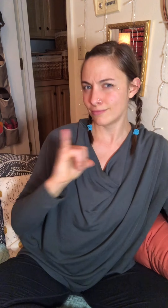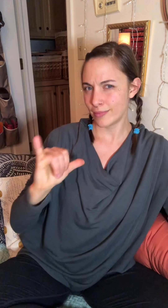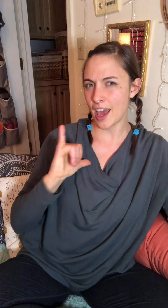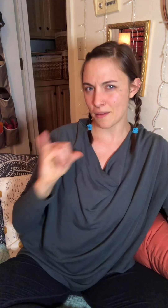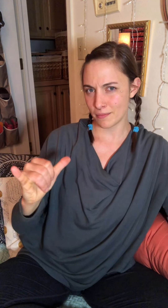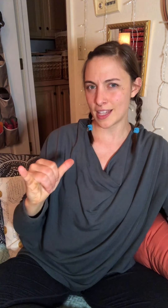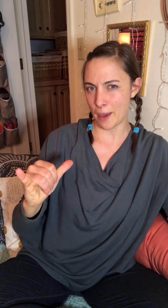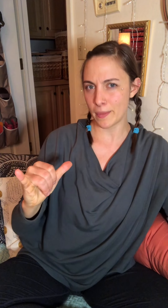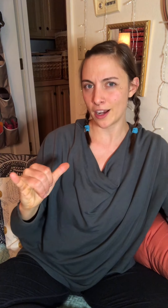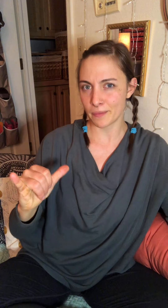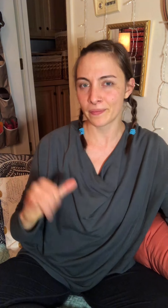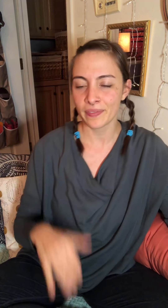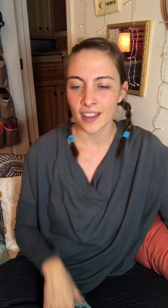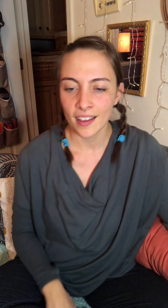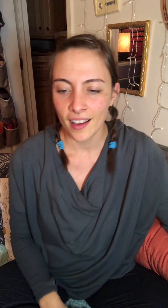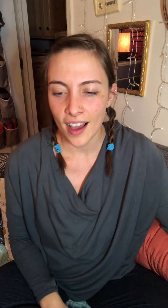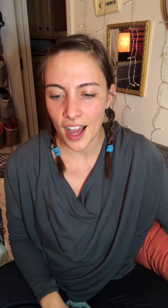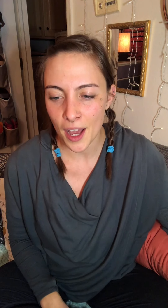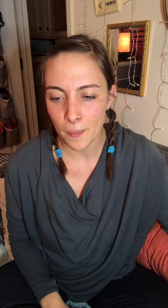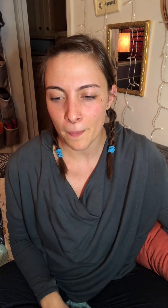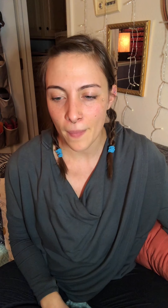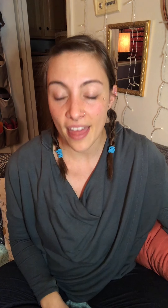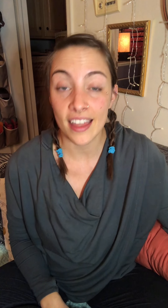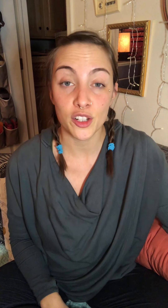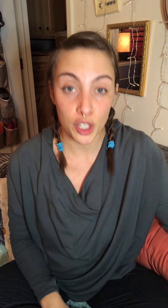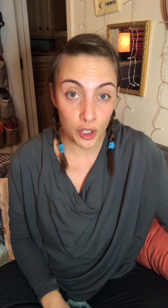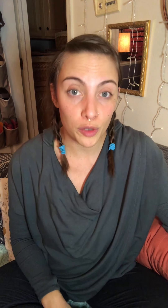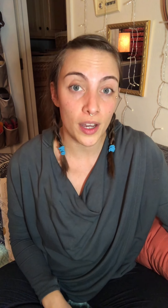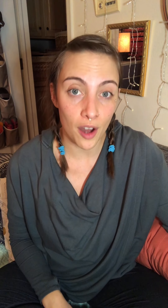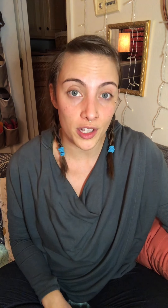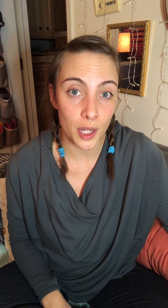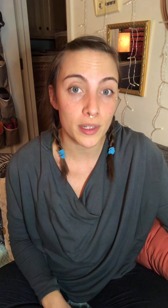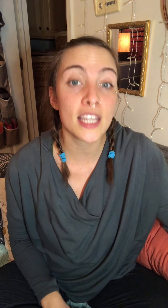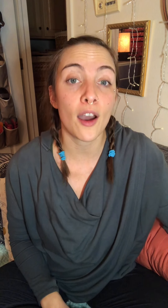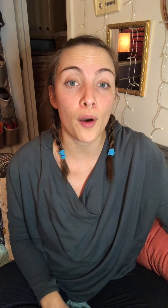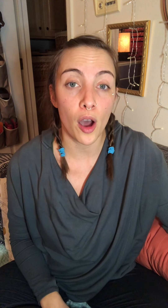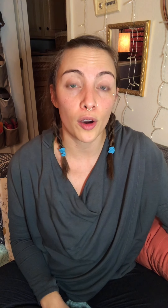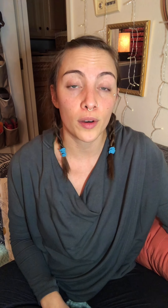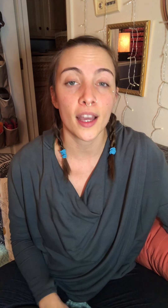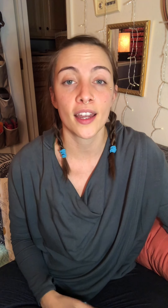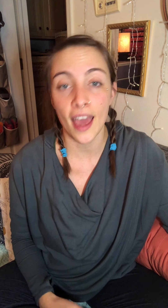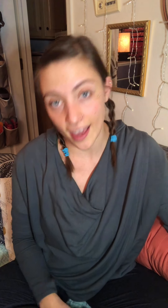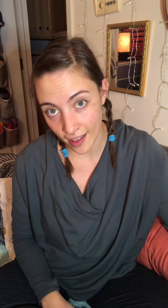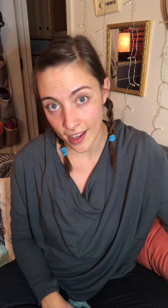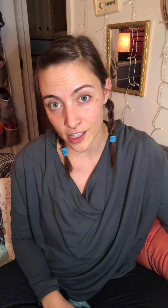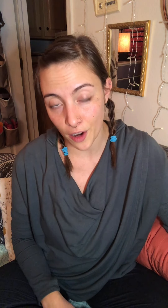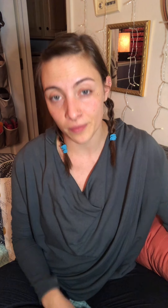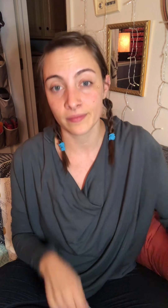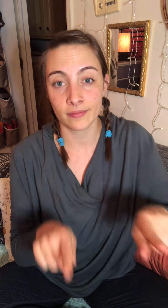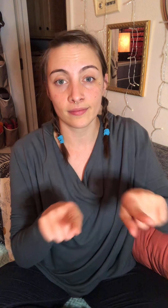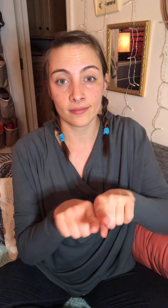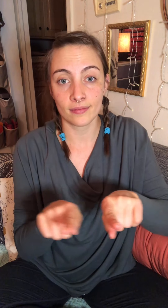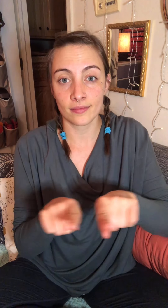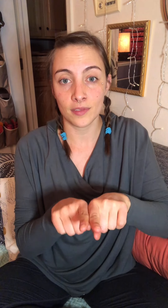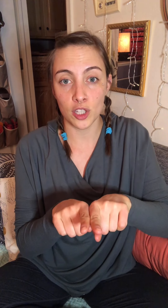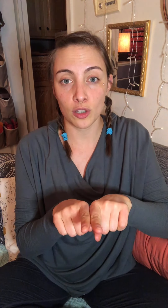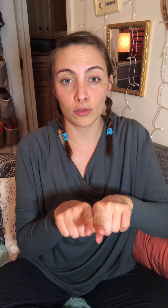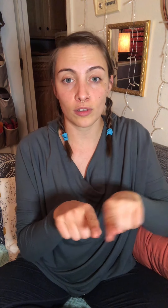Yeah, same, here. And then to and also, T-O-O and A-L-S-O. To or